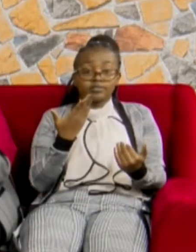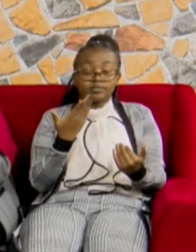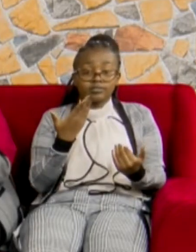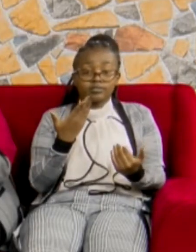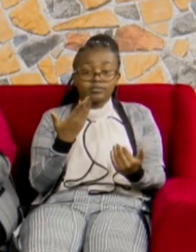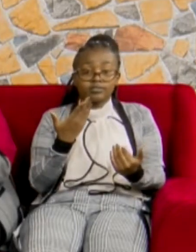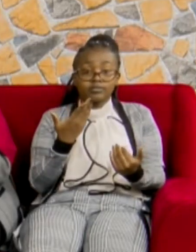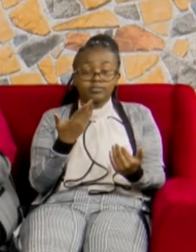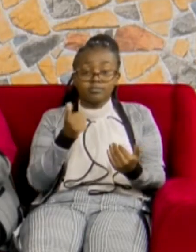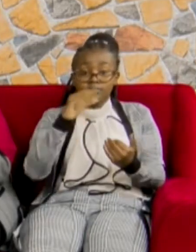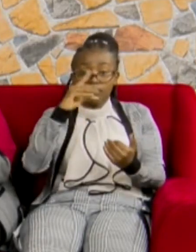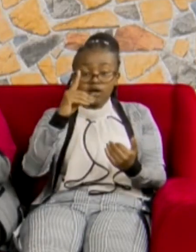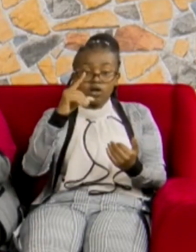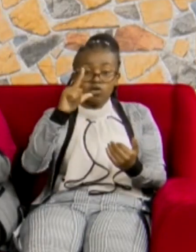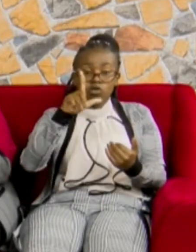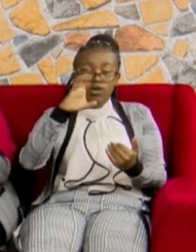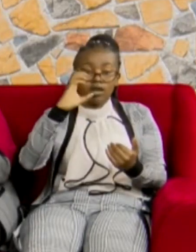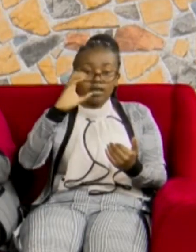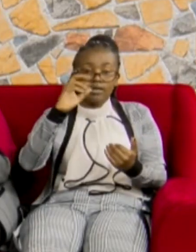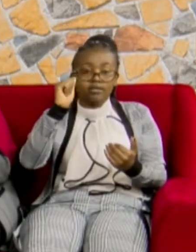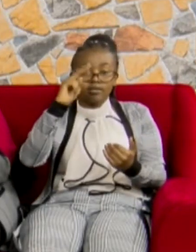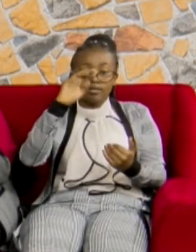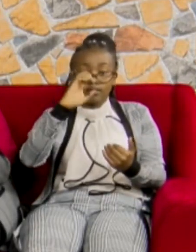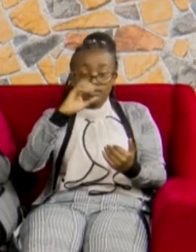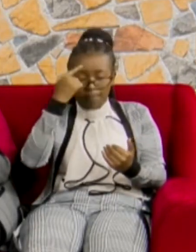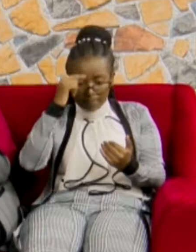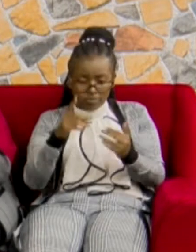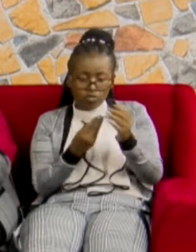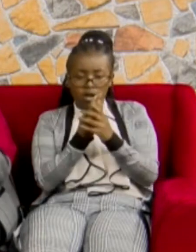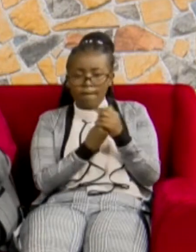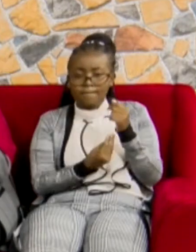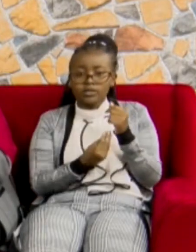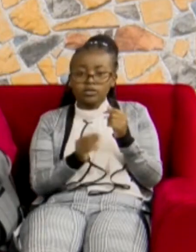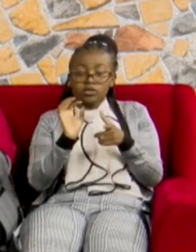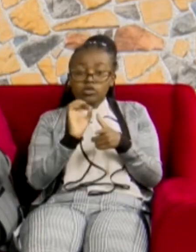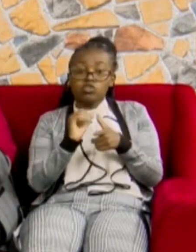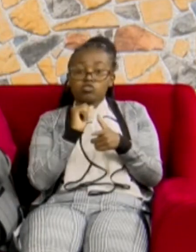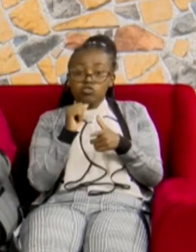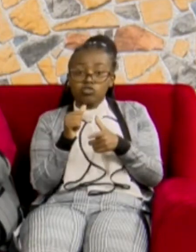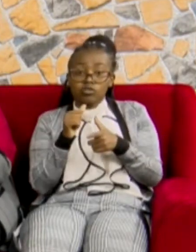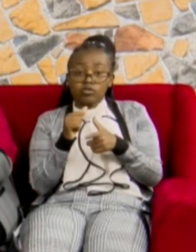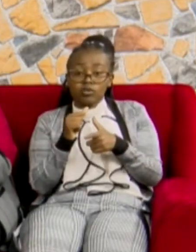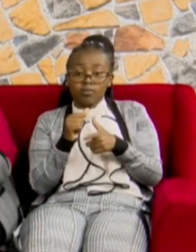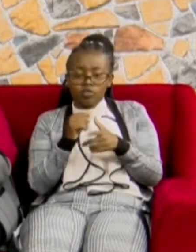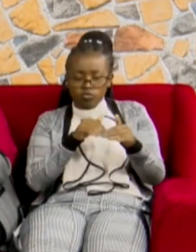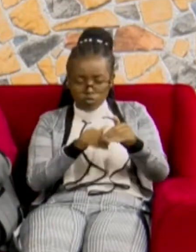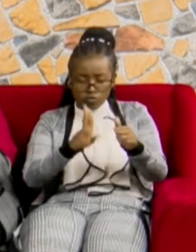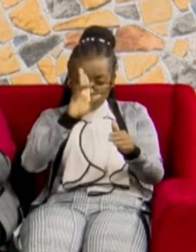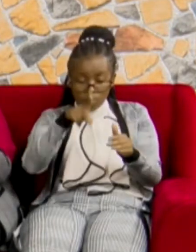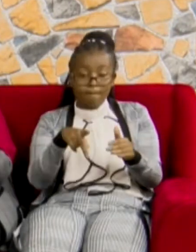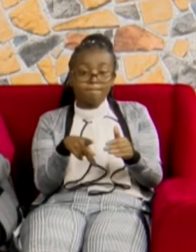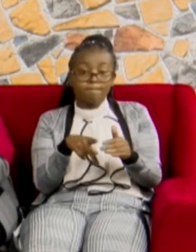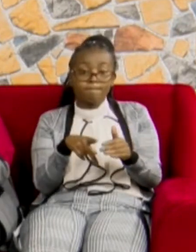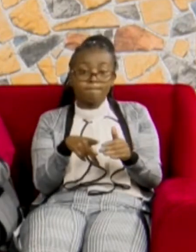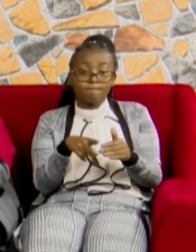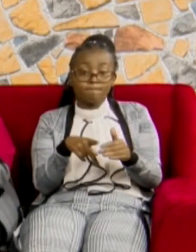especially the adolescents, for anxiety, screen them for depression, not just to do a follow-up as to